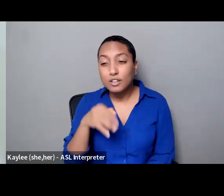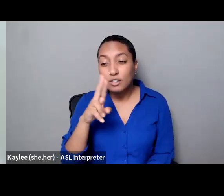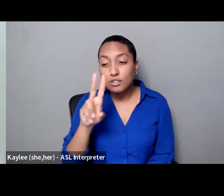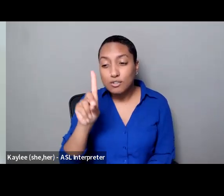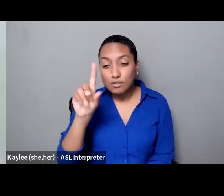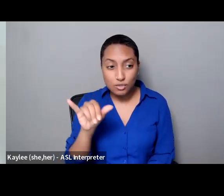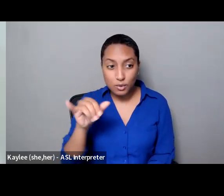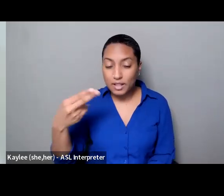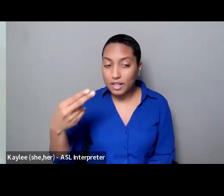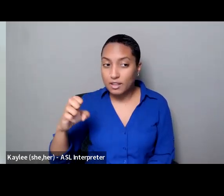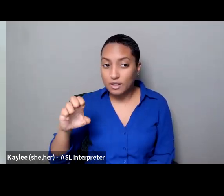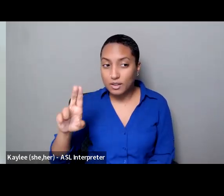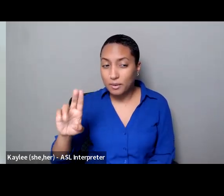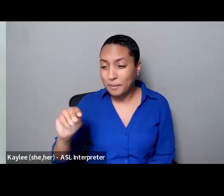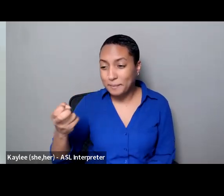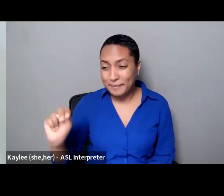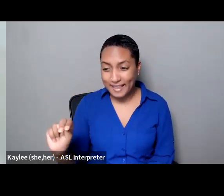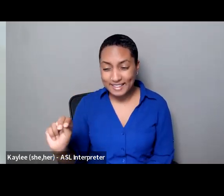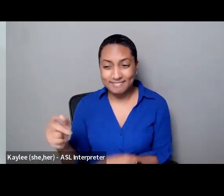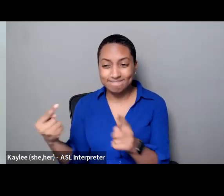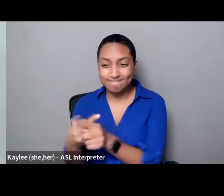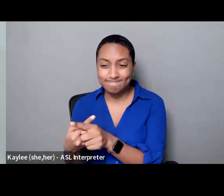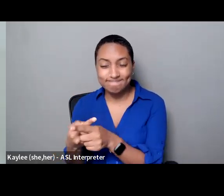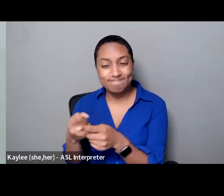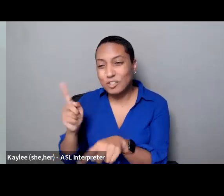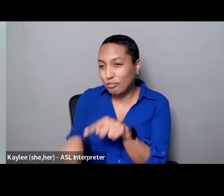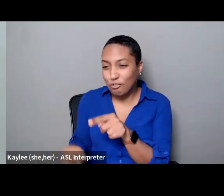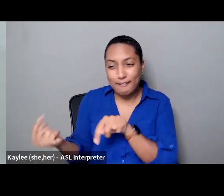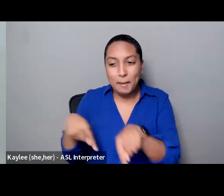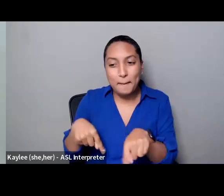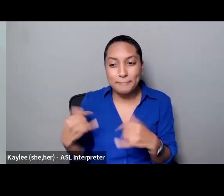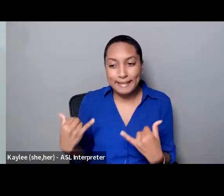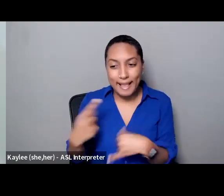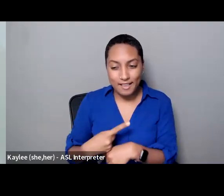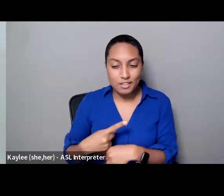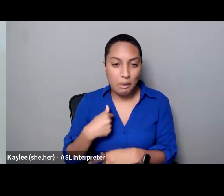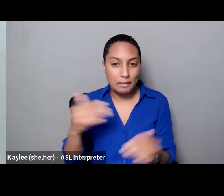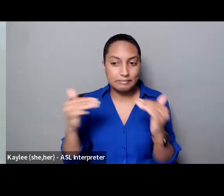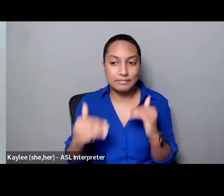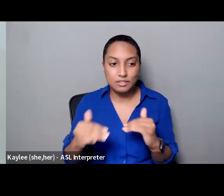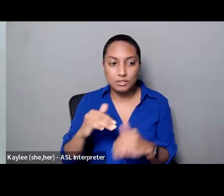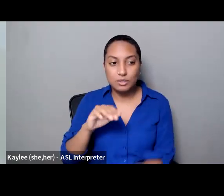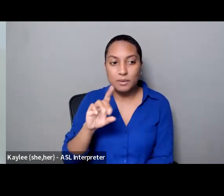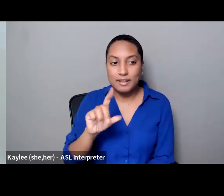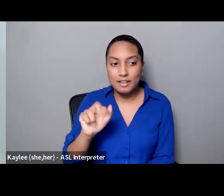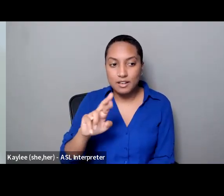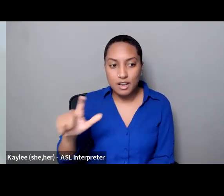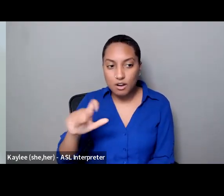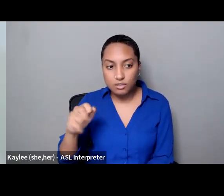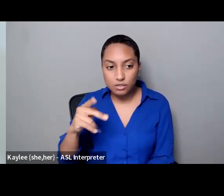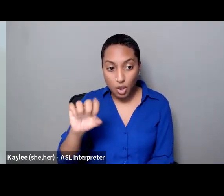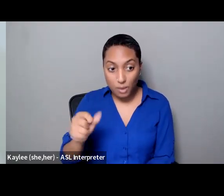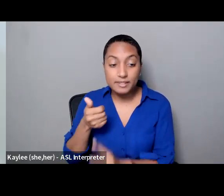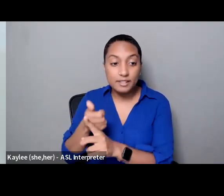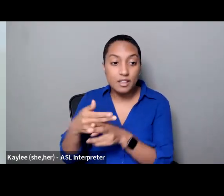today. So I'm going to kind of move on to Daryl Jones. Daryl is the interim executive director at the